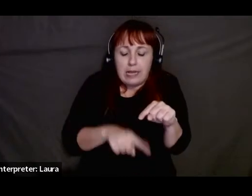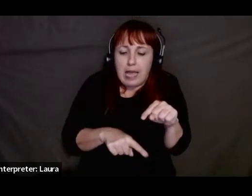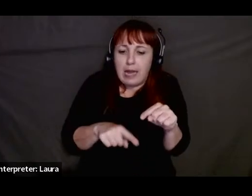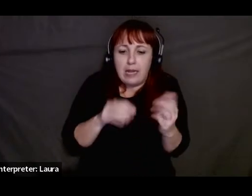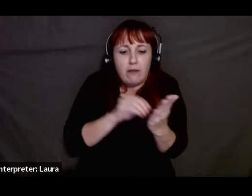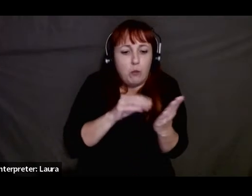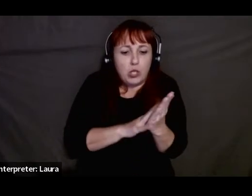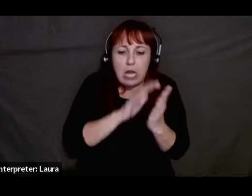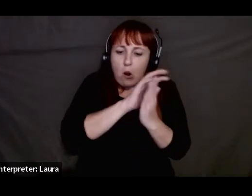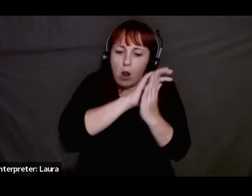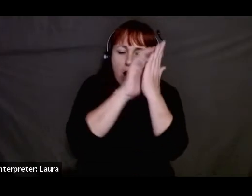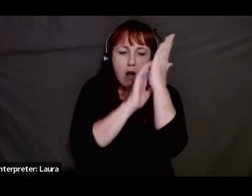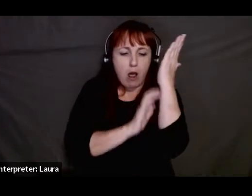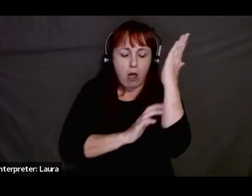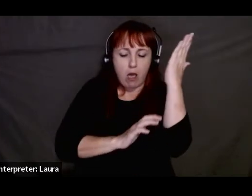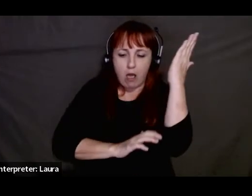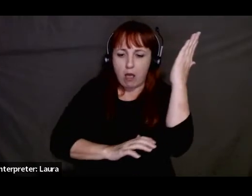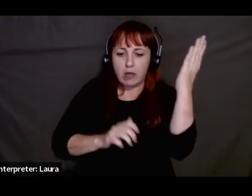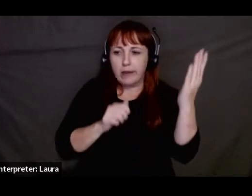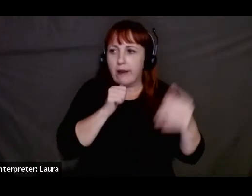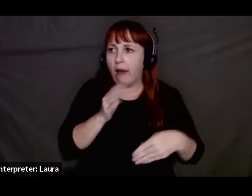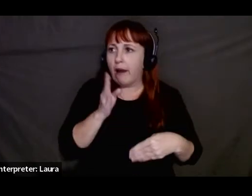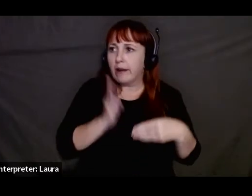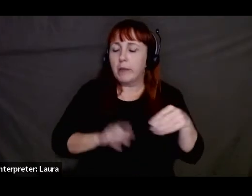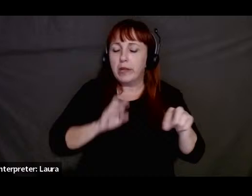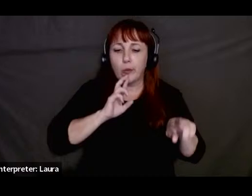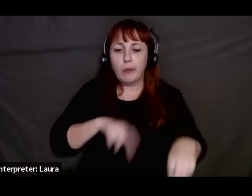EIS incomplete report.